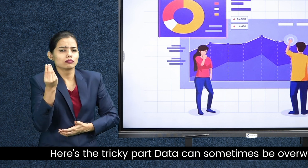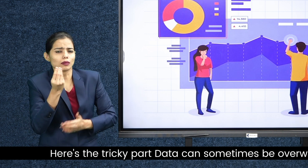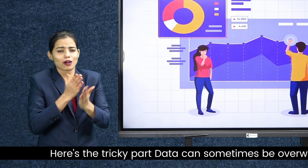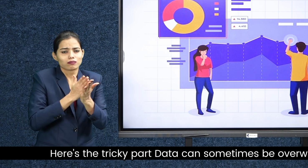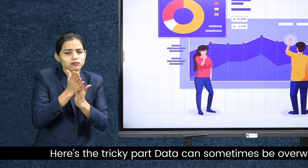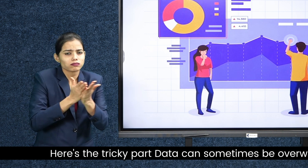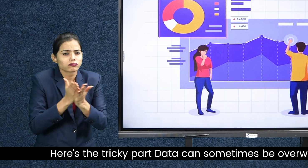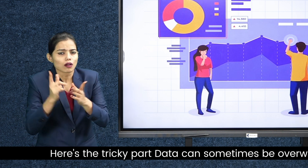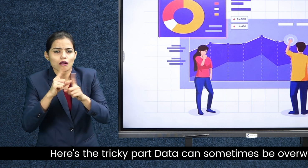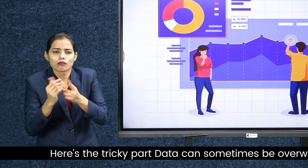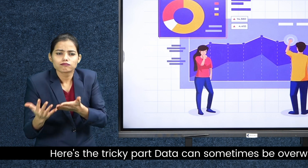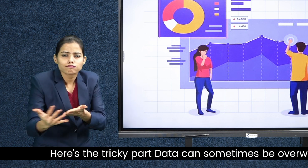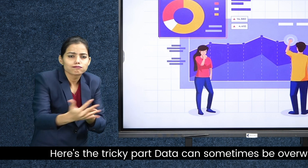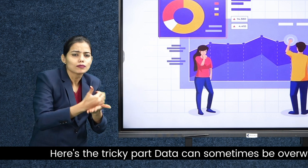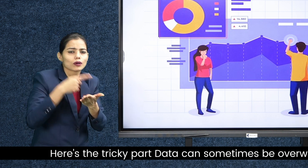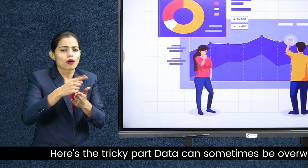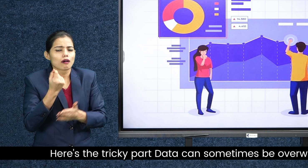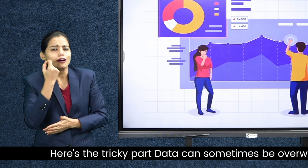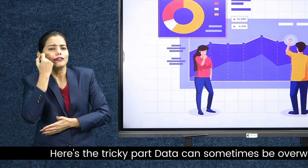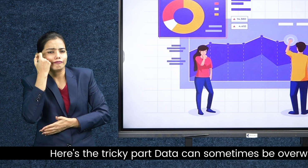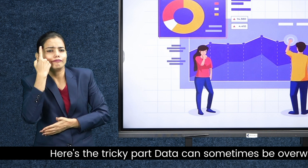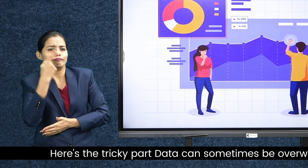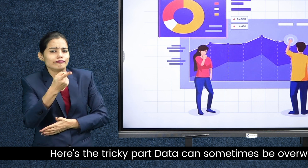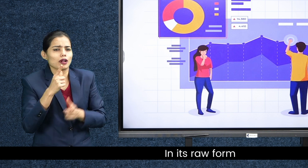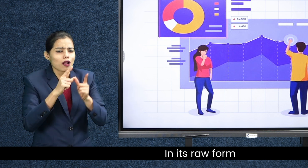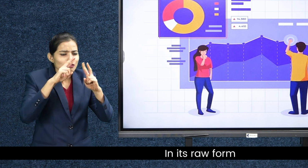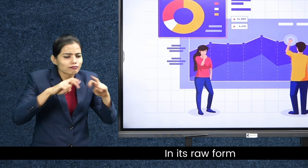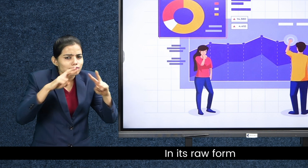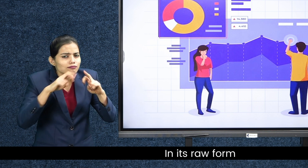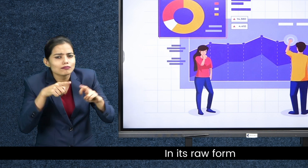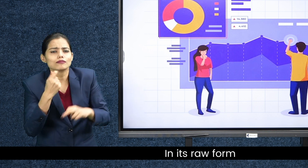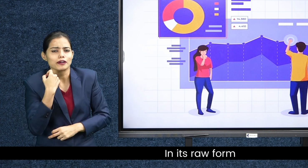Here's the tricky part, data can sometimes be overwhelming in its raw form.